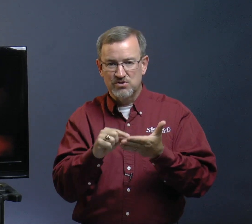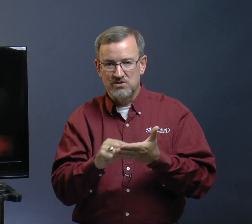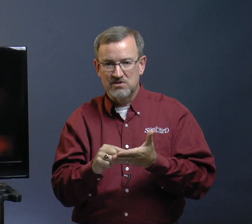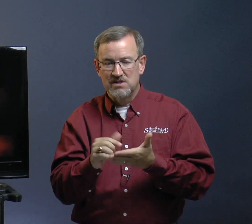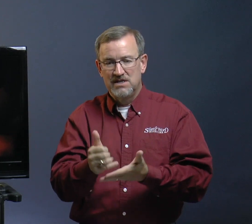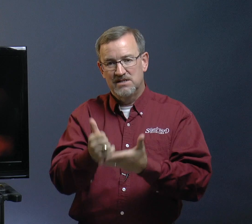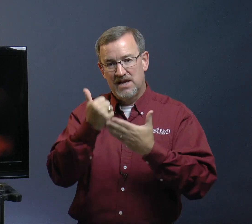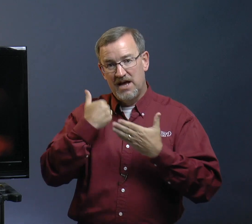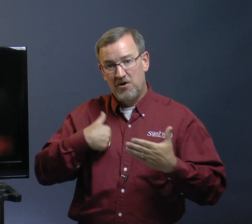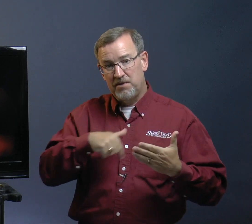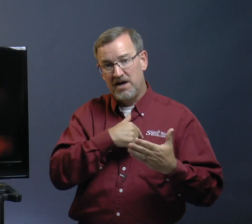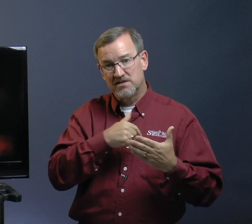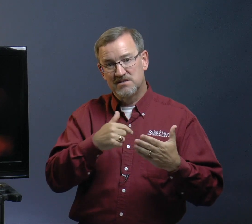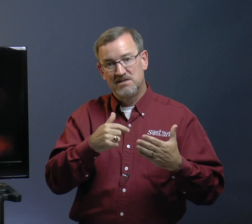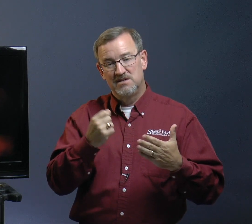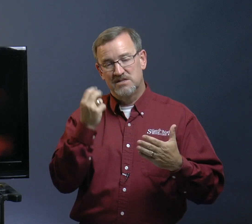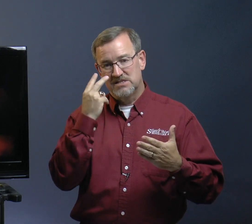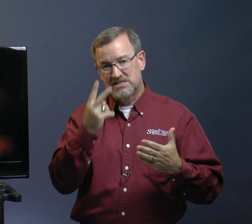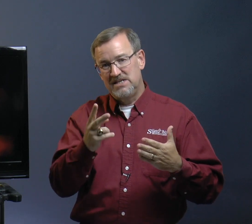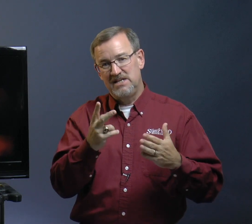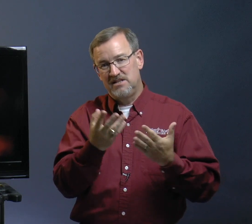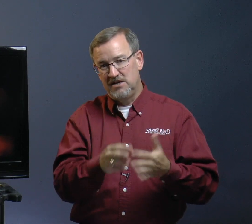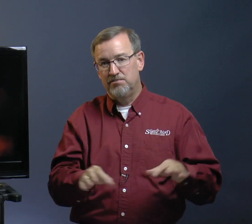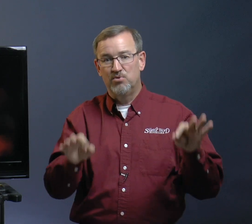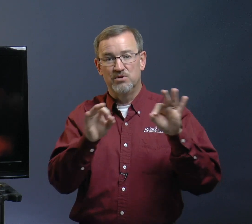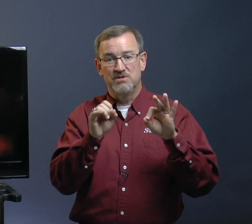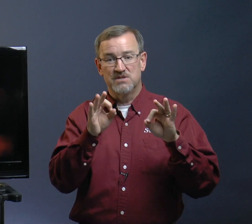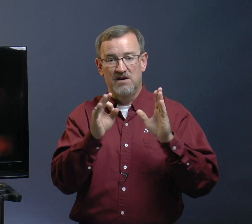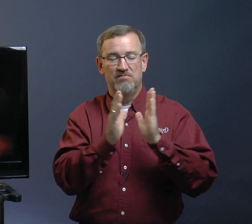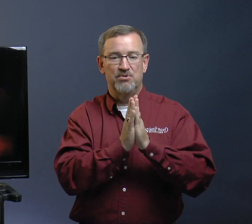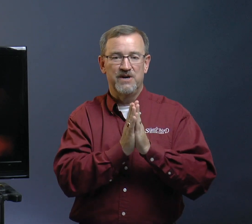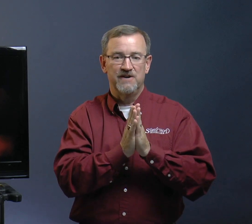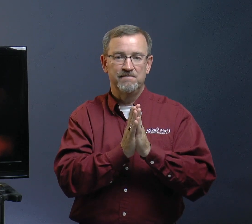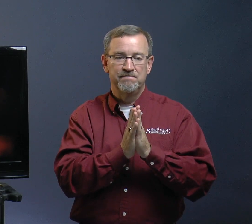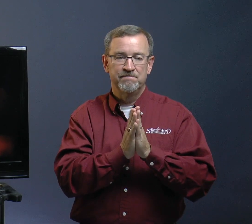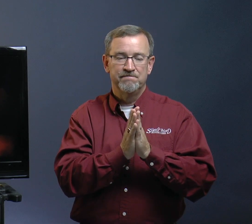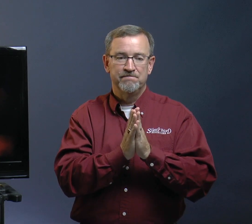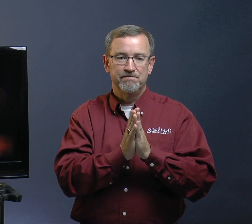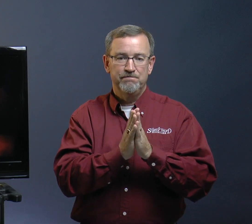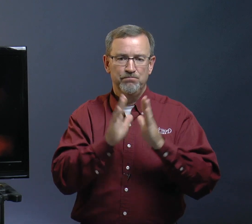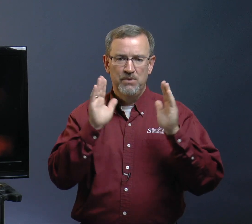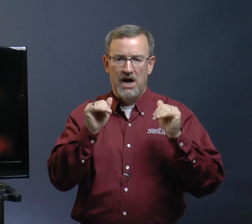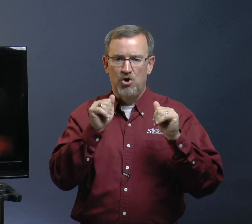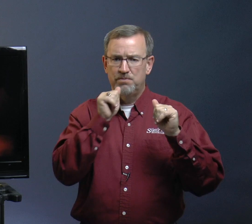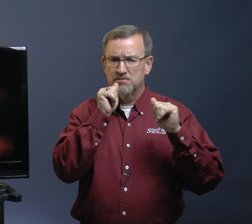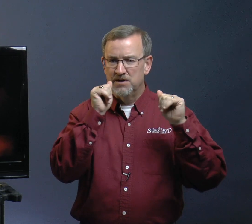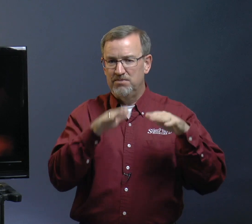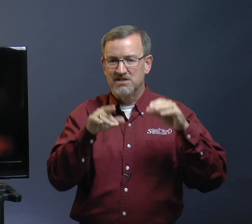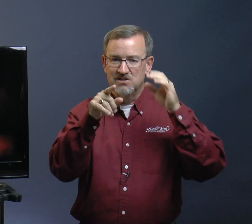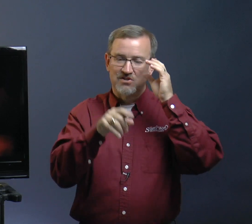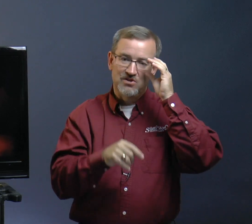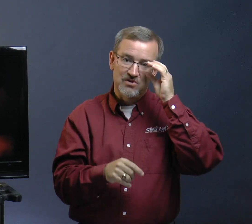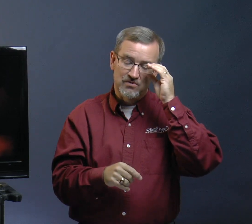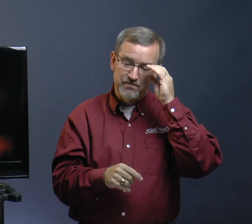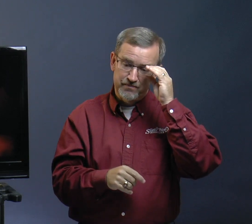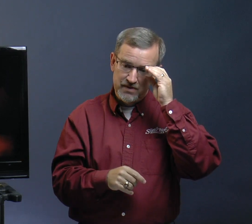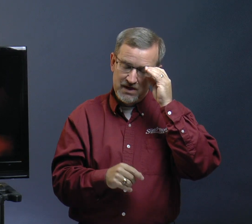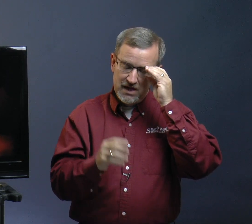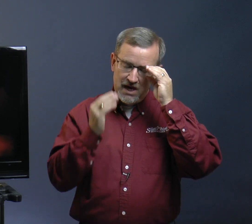verses to help us to see the importance of prayer. I hope it's been a blessing to you. I